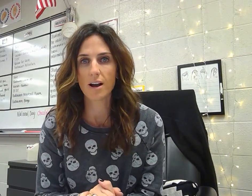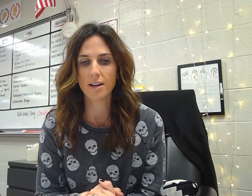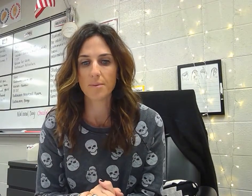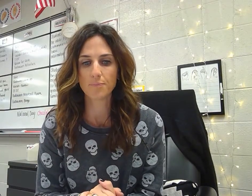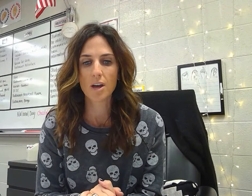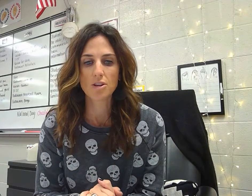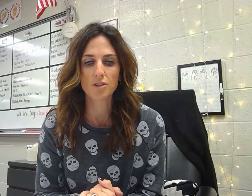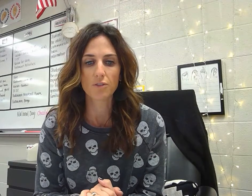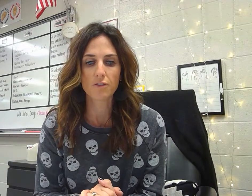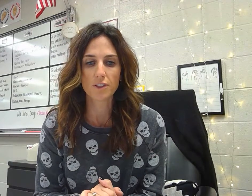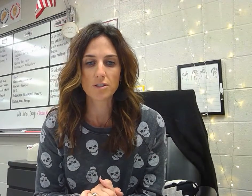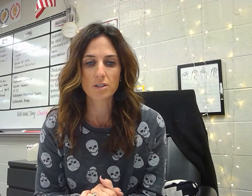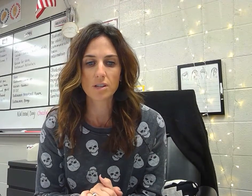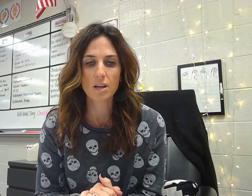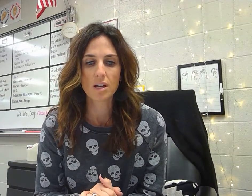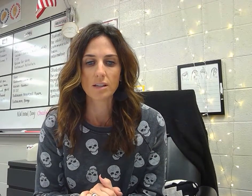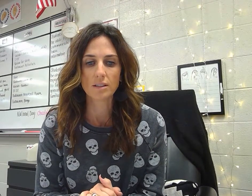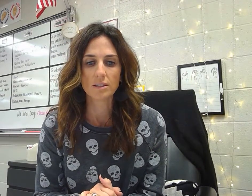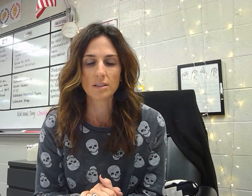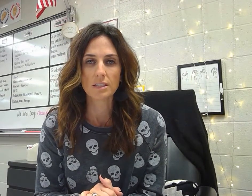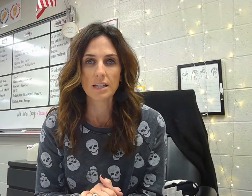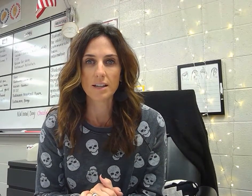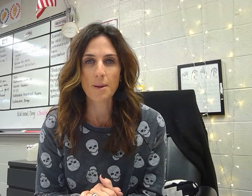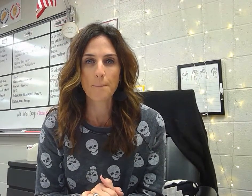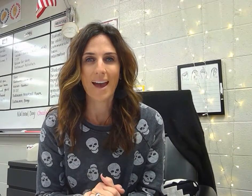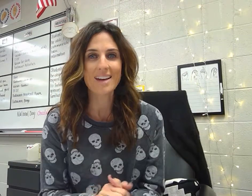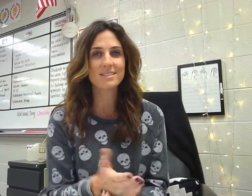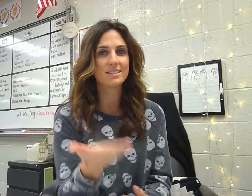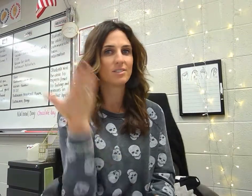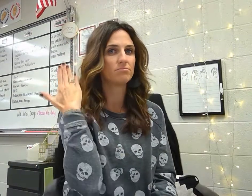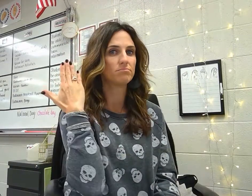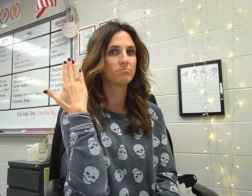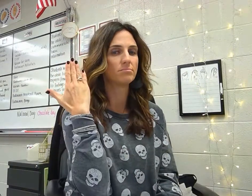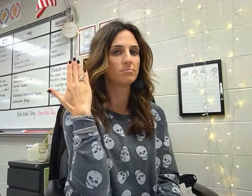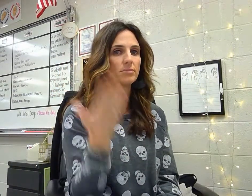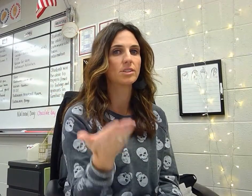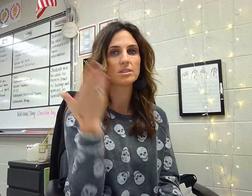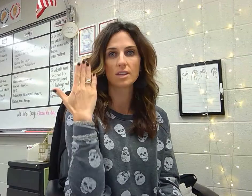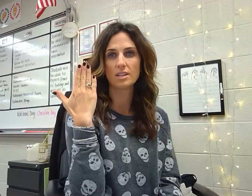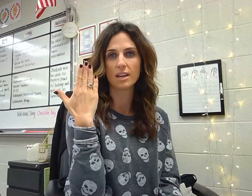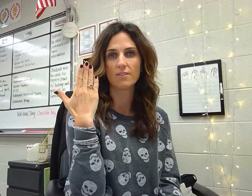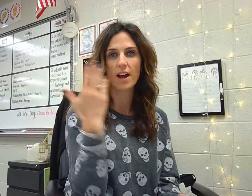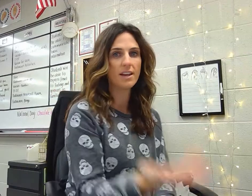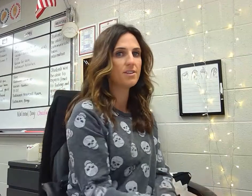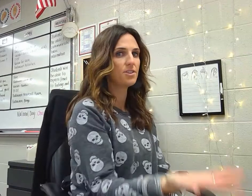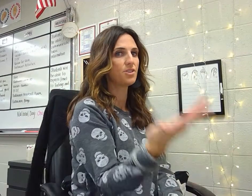caught up. So first, sign past. It's going to take a flat hand and you're going to